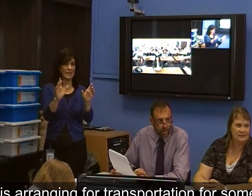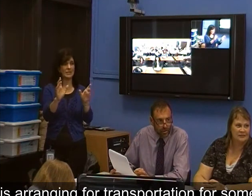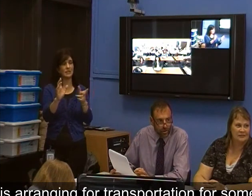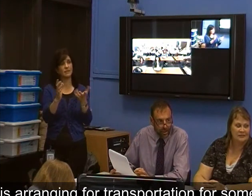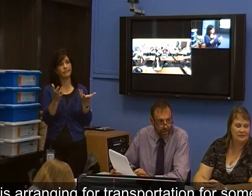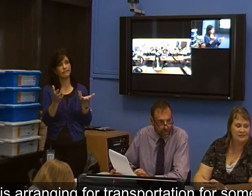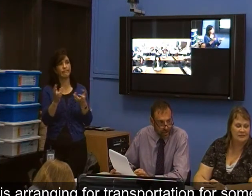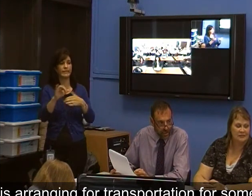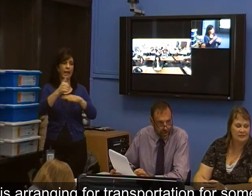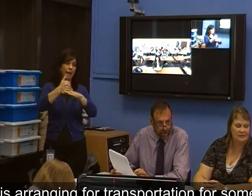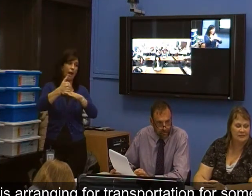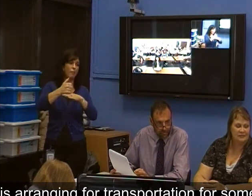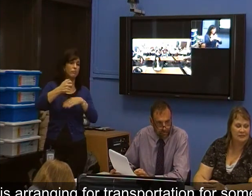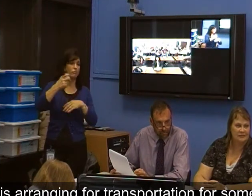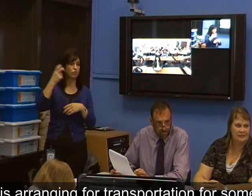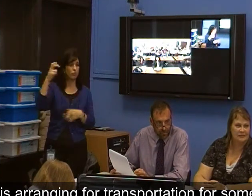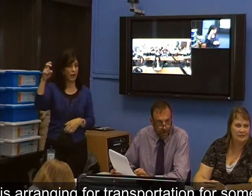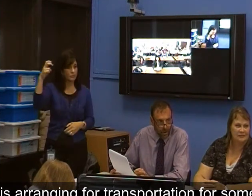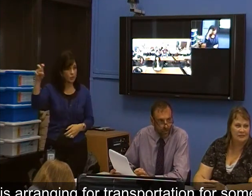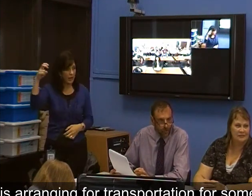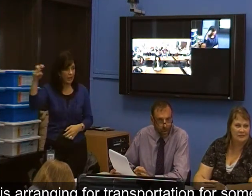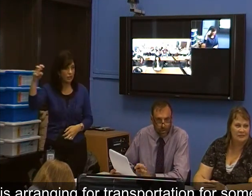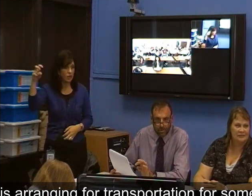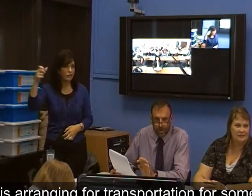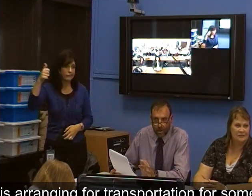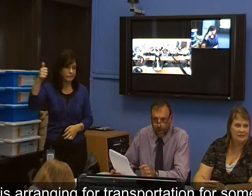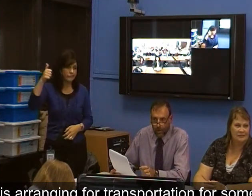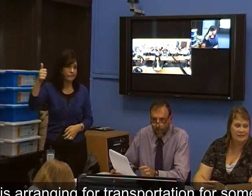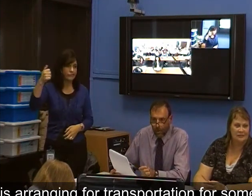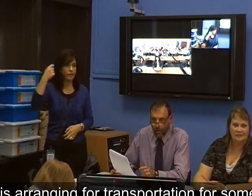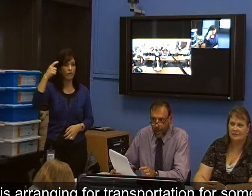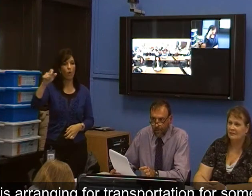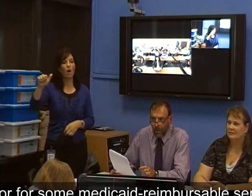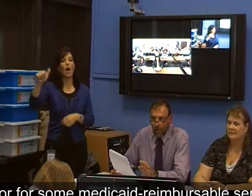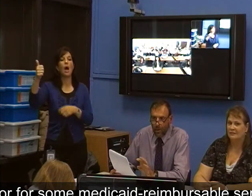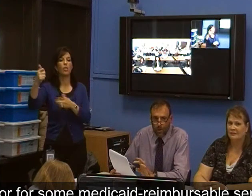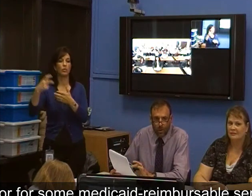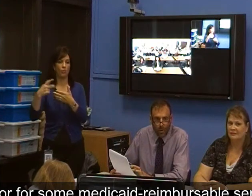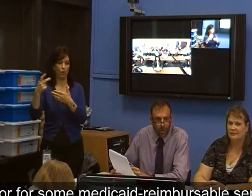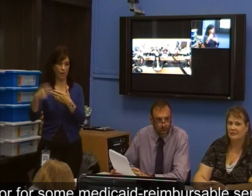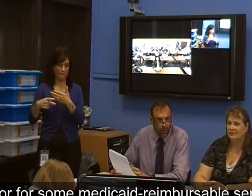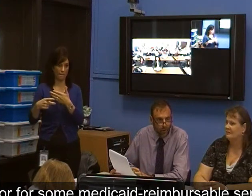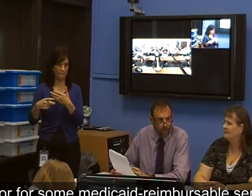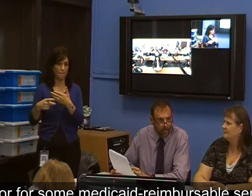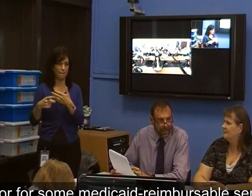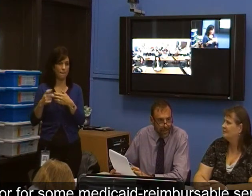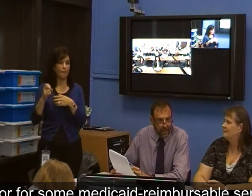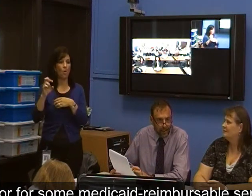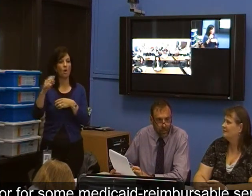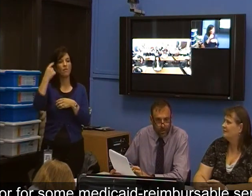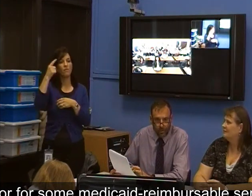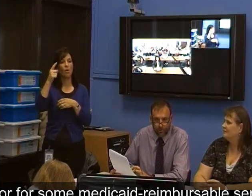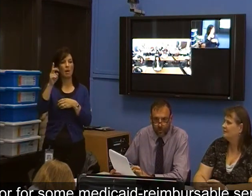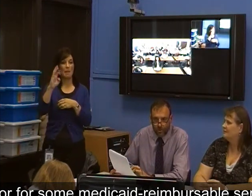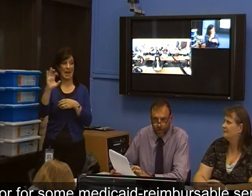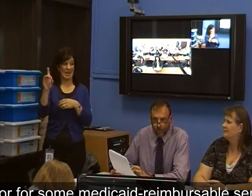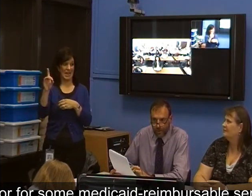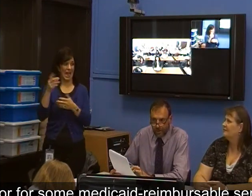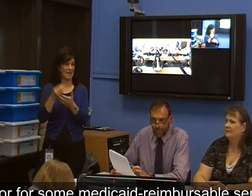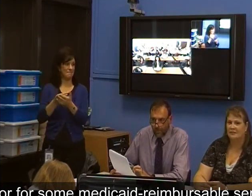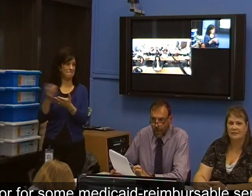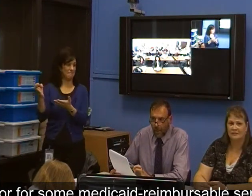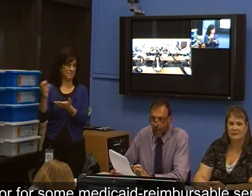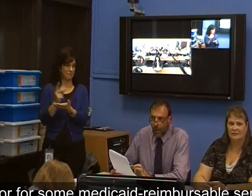for transportation for some other program or for a Medicaid reimbursable